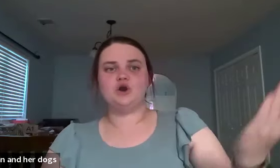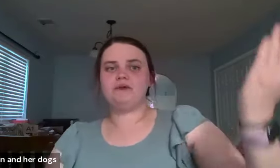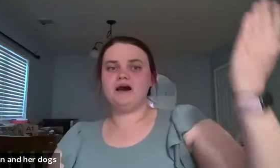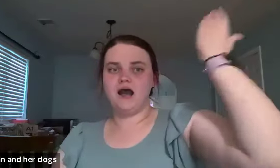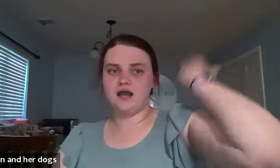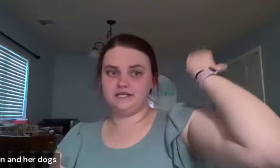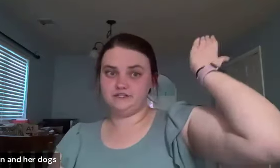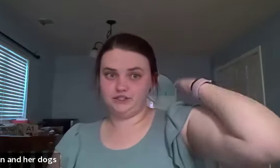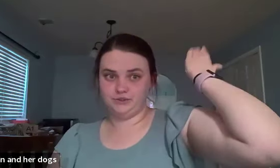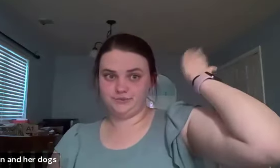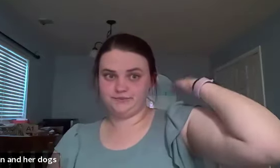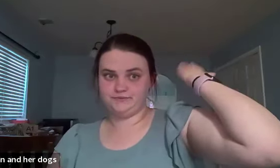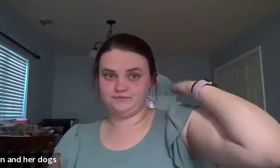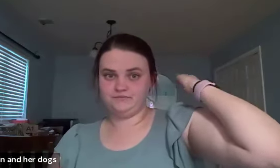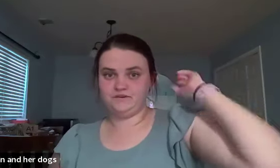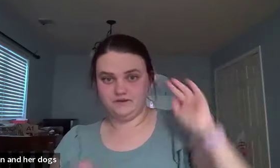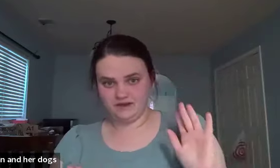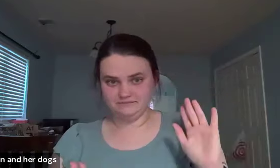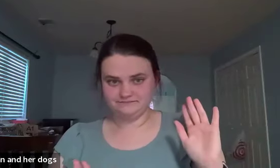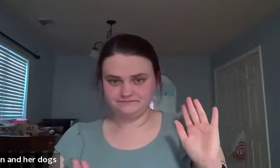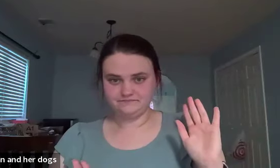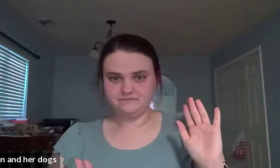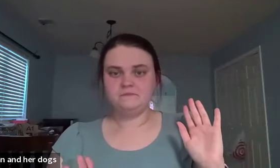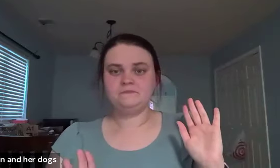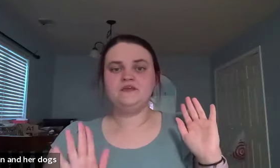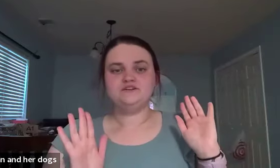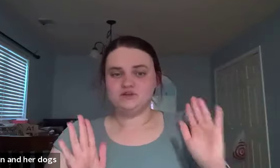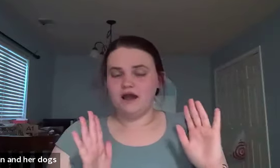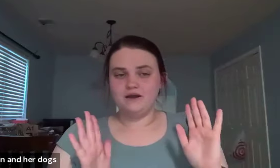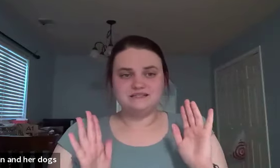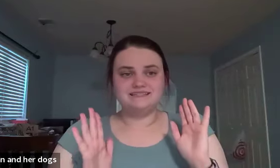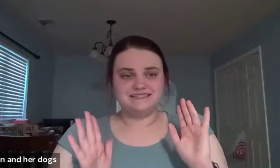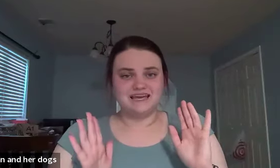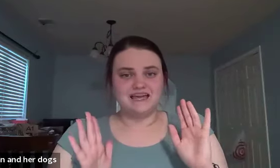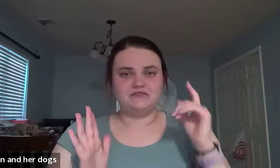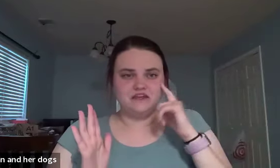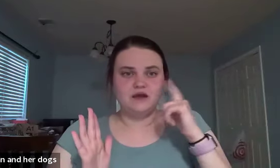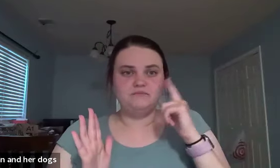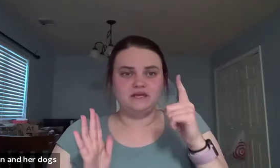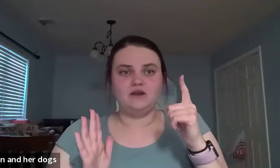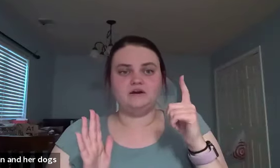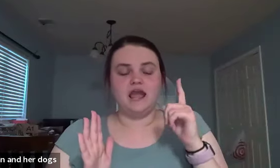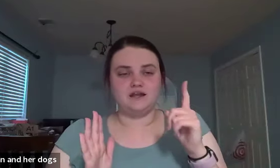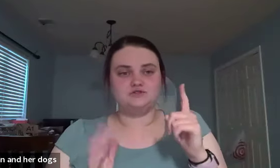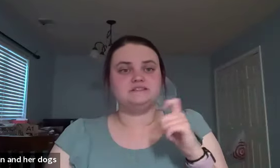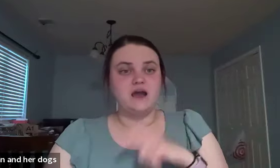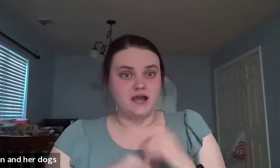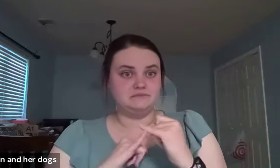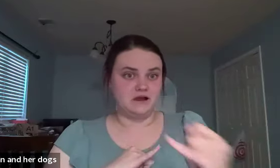go behind you. Okay. So I always like to say, think about being on an actual